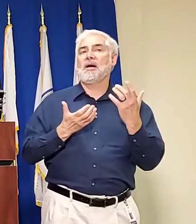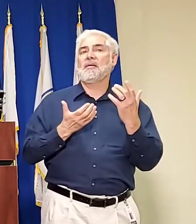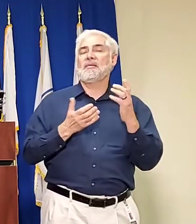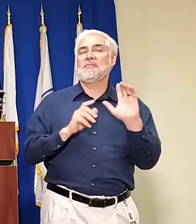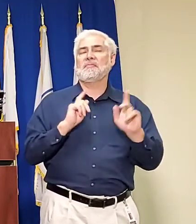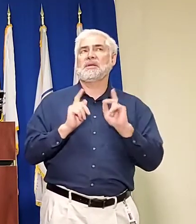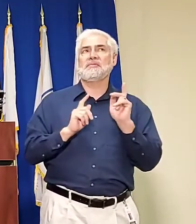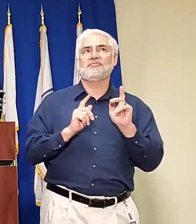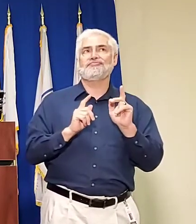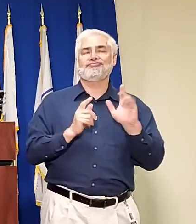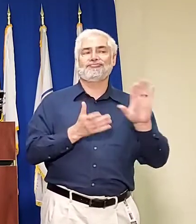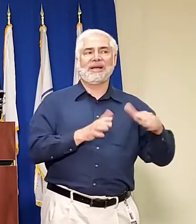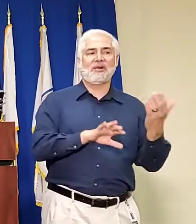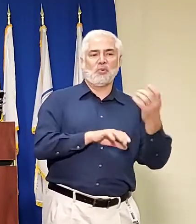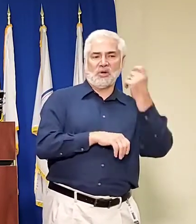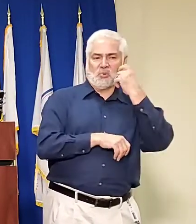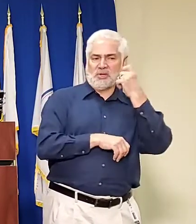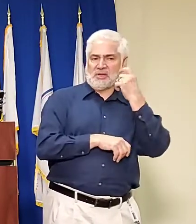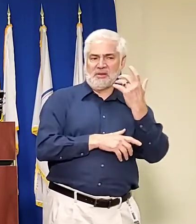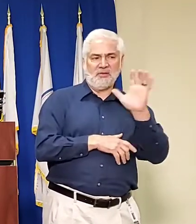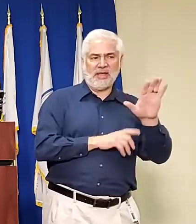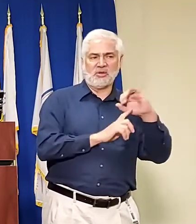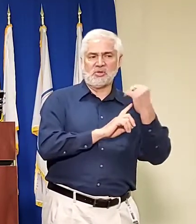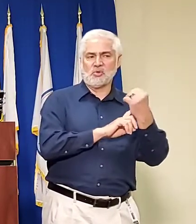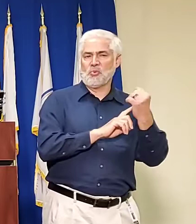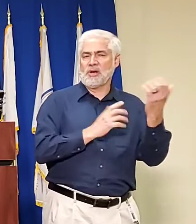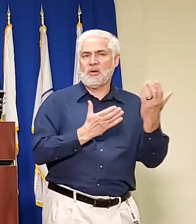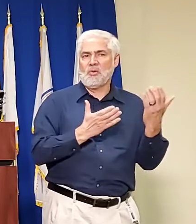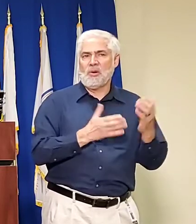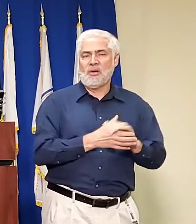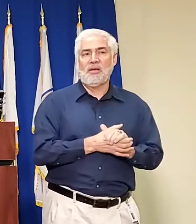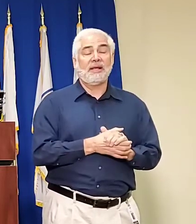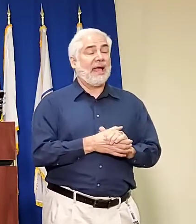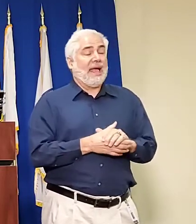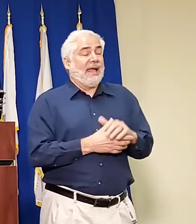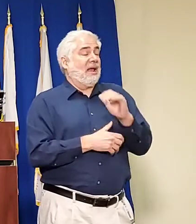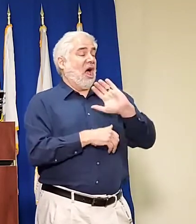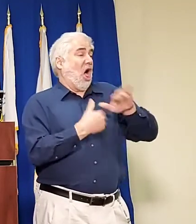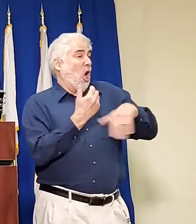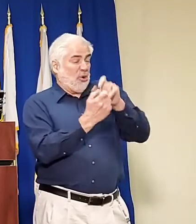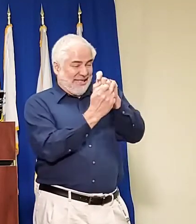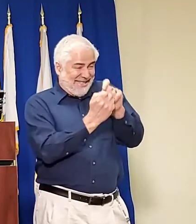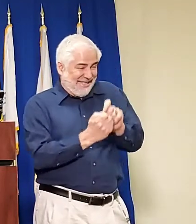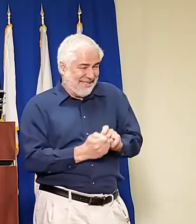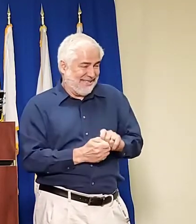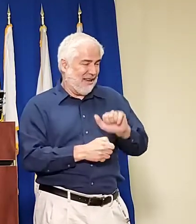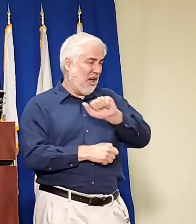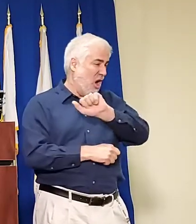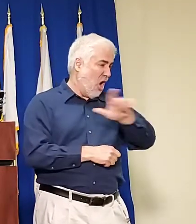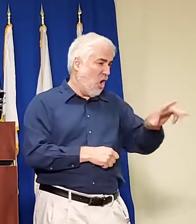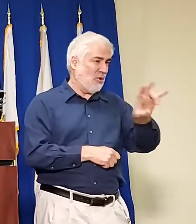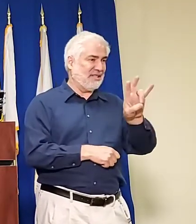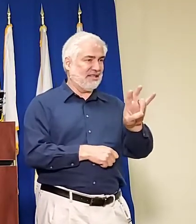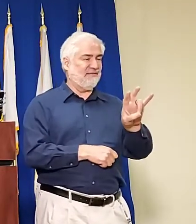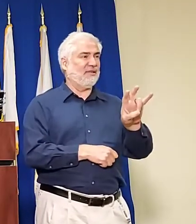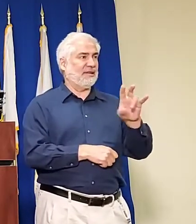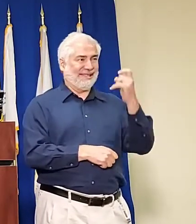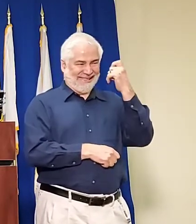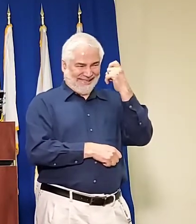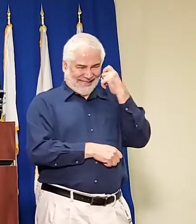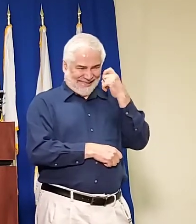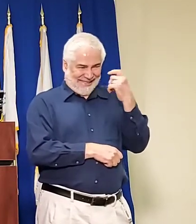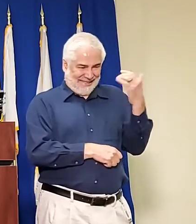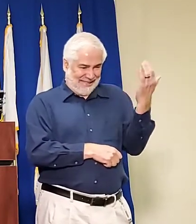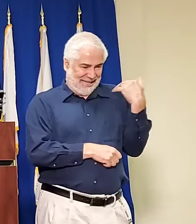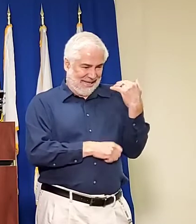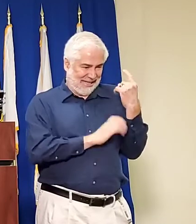those who've, passed away recently? So, honestly don't have all the details on all 7 of them, because they have come in just over the